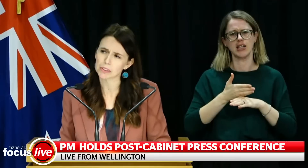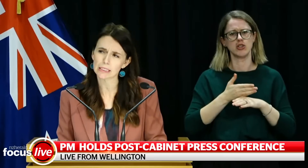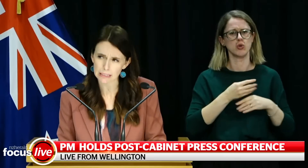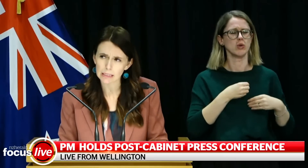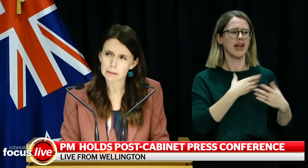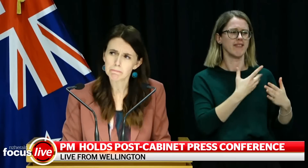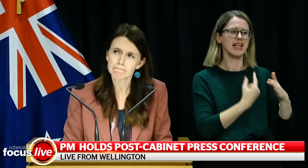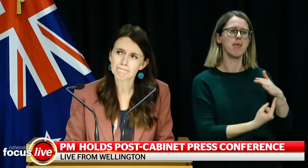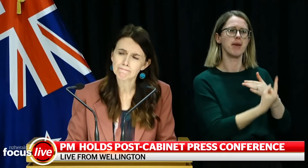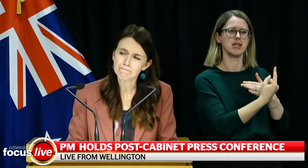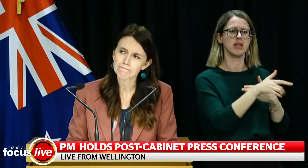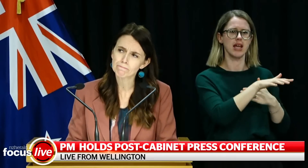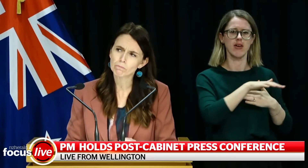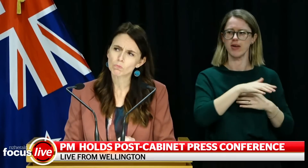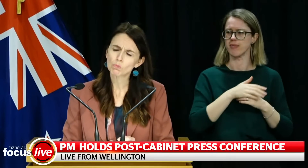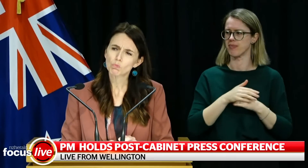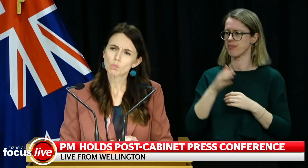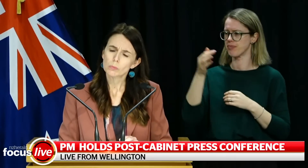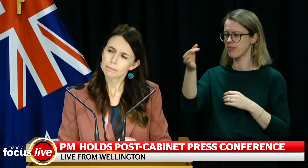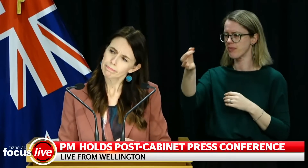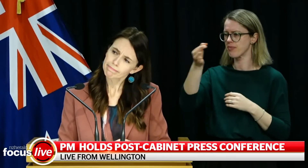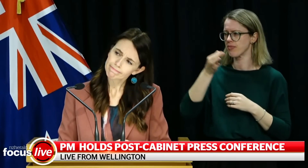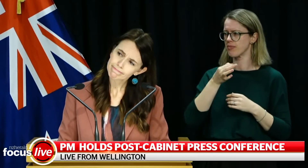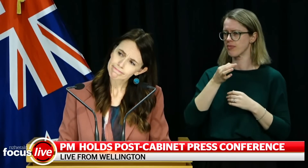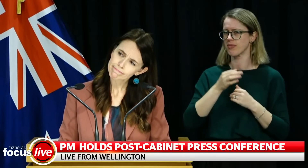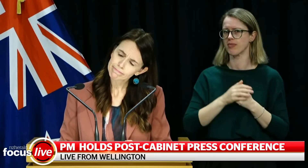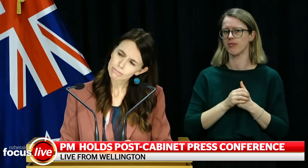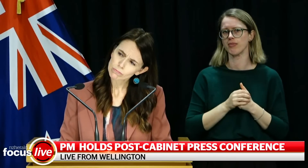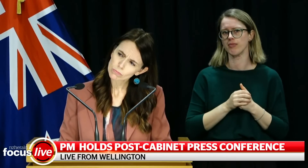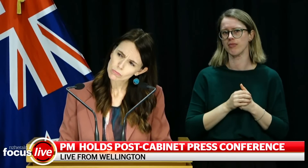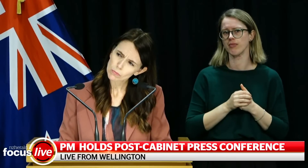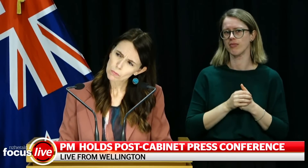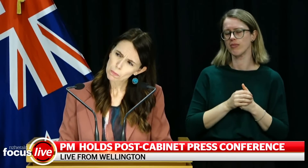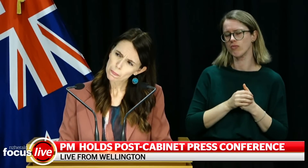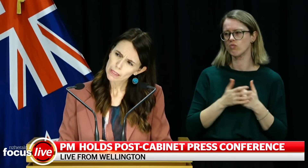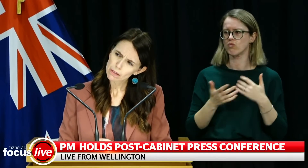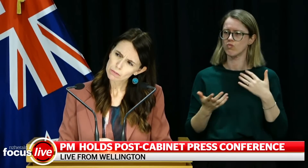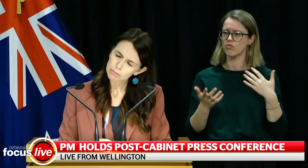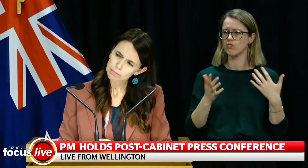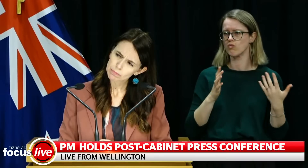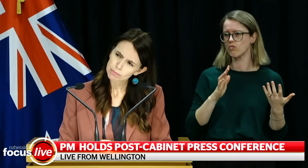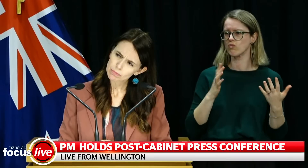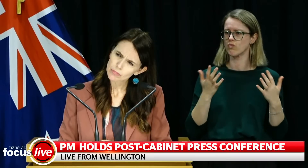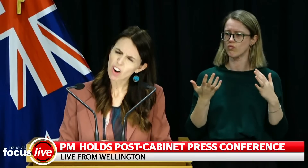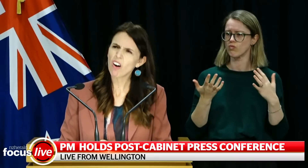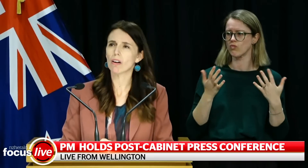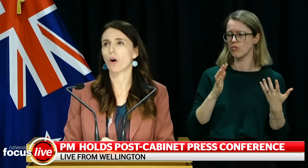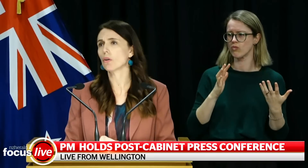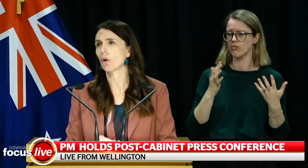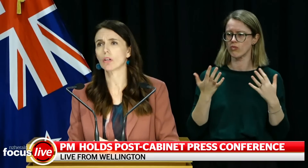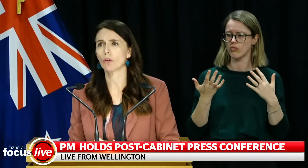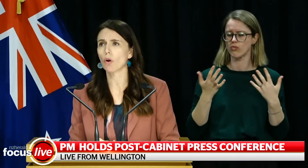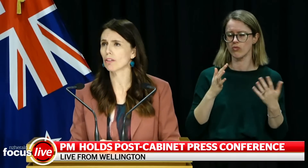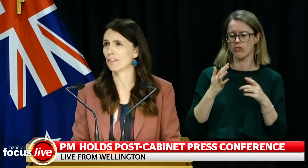poverty process. So you don't have any sort of sense, I suppose there's a bit of a sense from the sector that you're sort of maybe marking your own homework there? Sort of